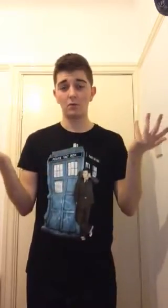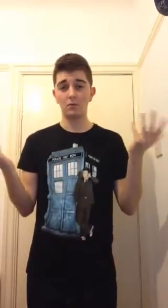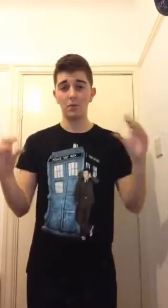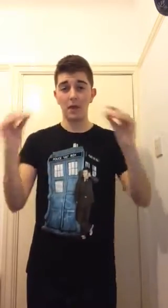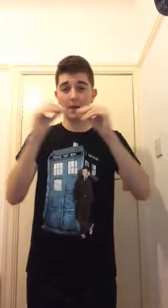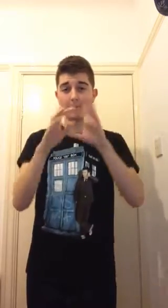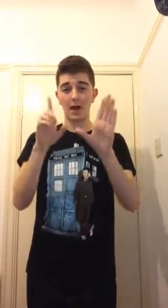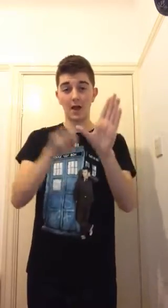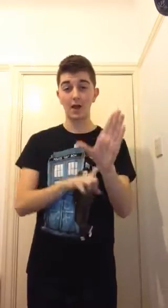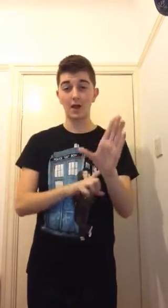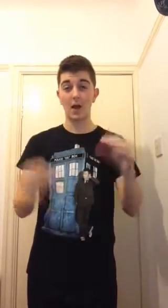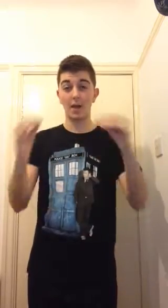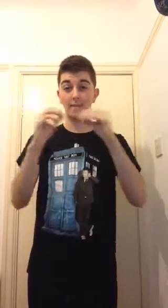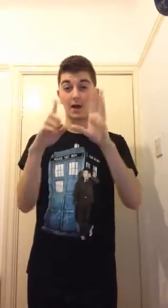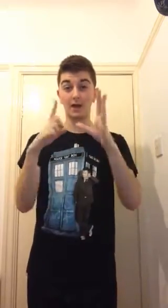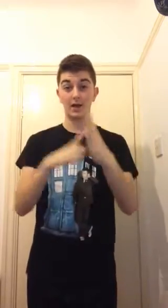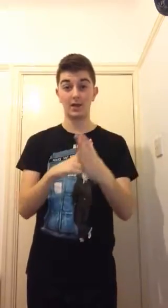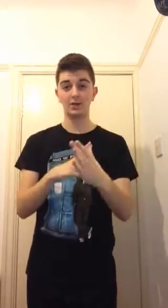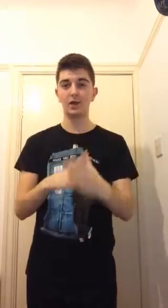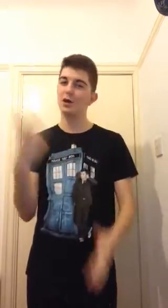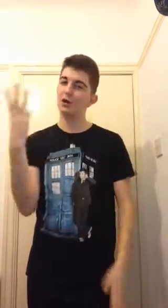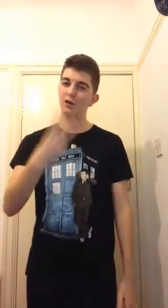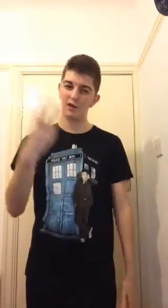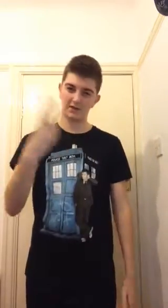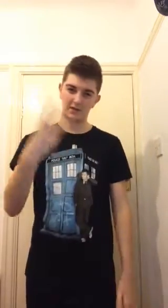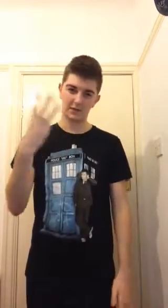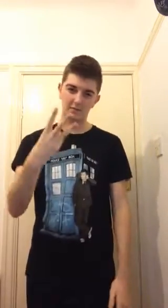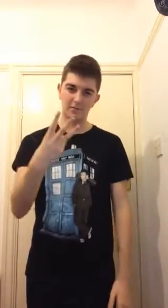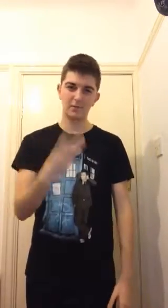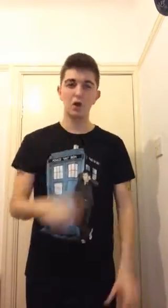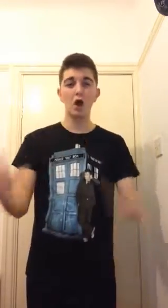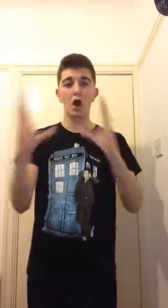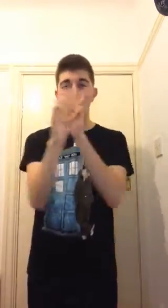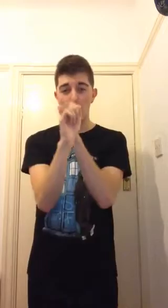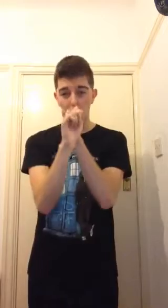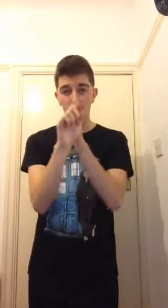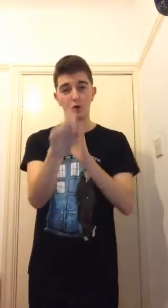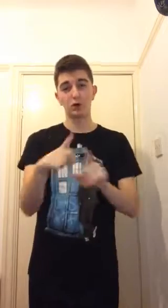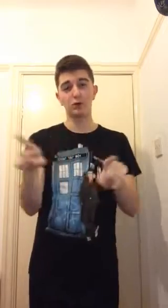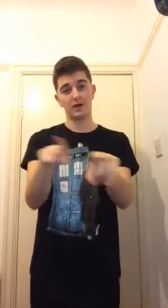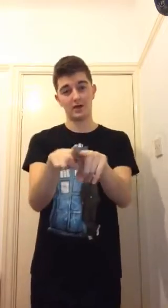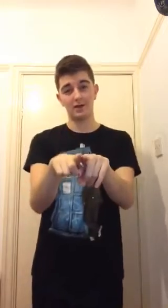by band-aid 30. hope you like it